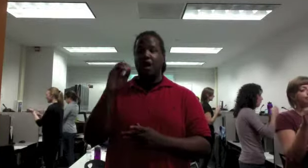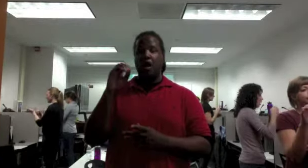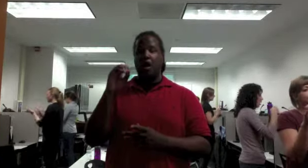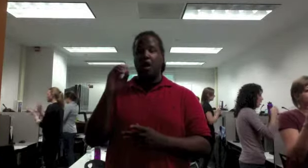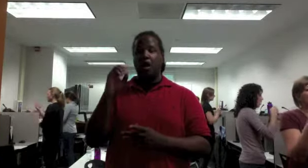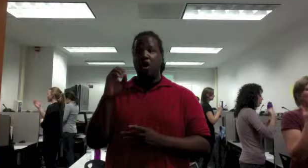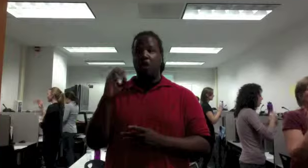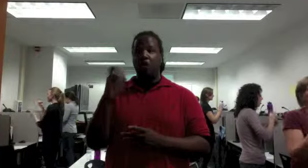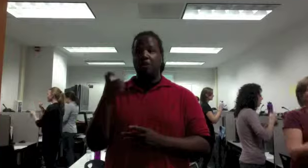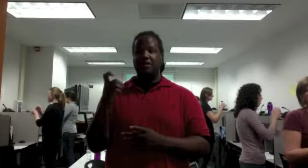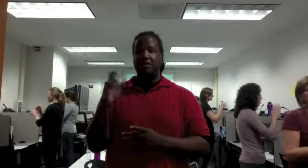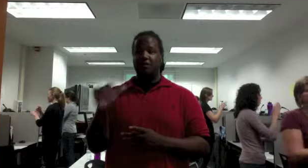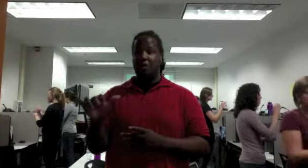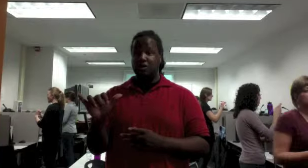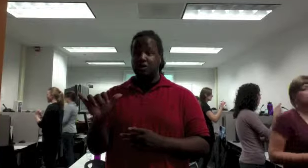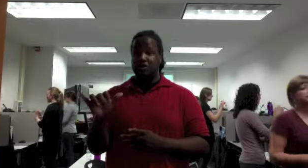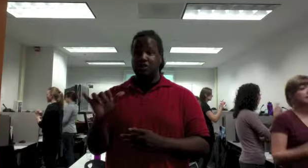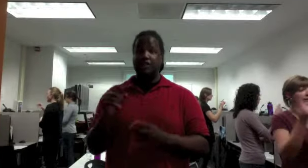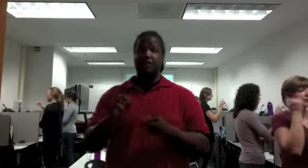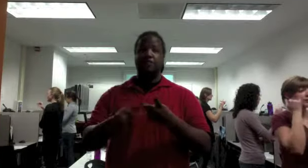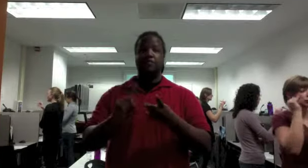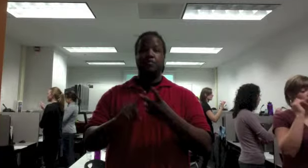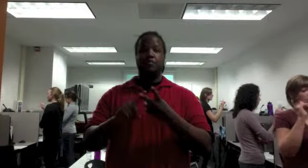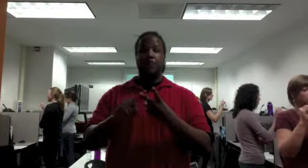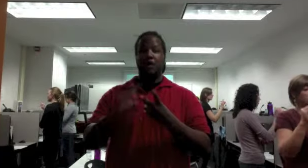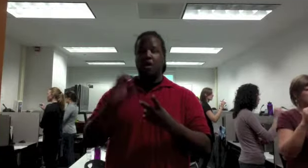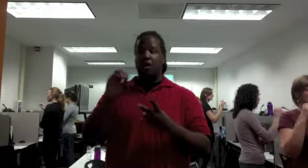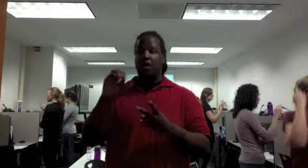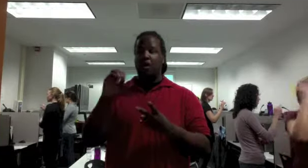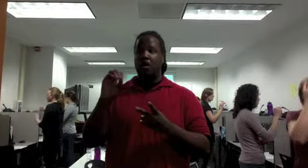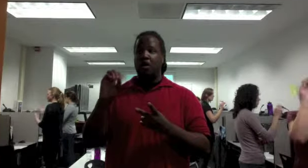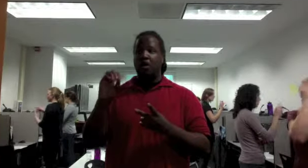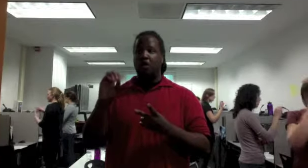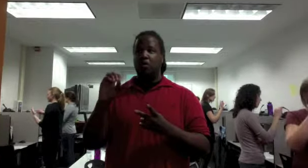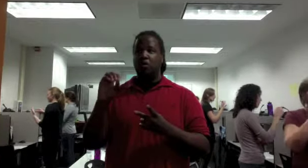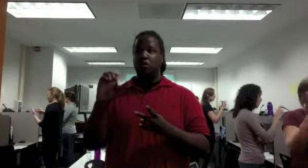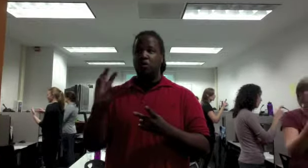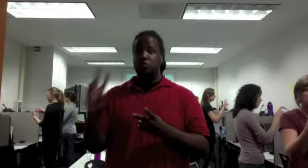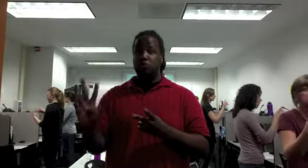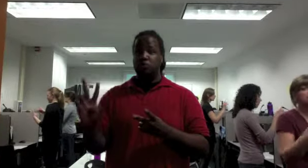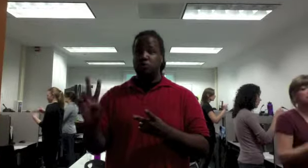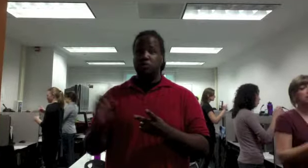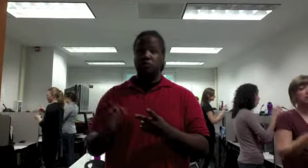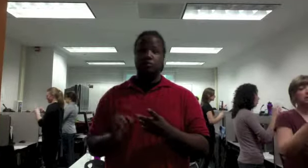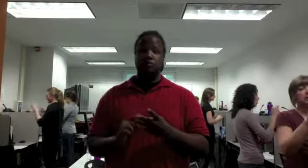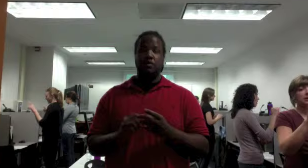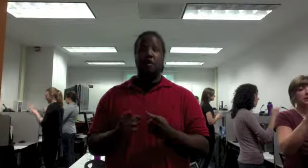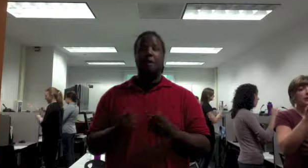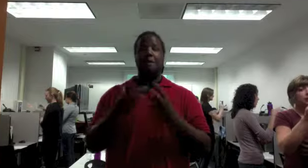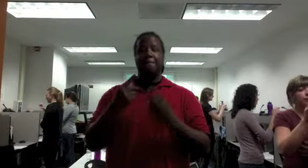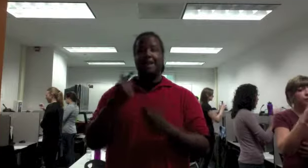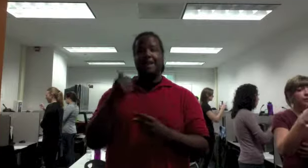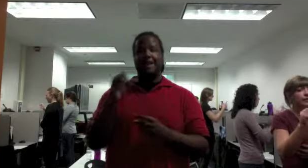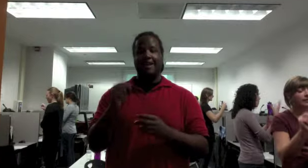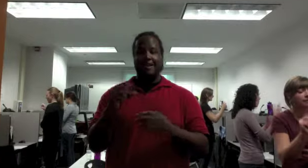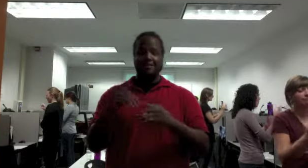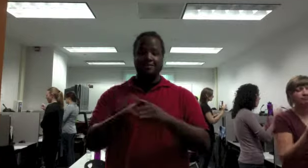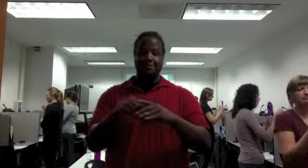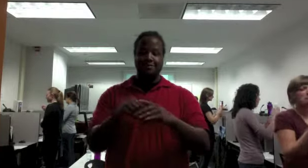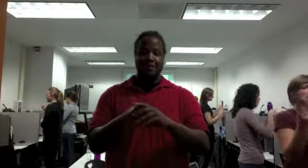Air is made of gas molecules, whether that's oxygen or carbon dioxide or nitrogen.